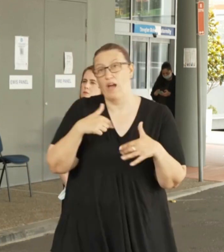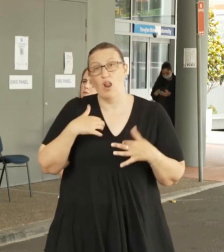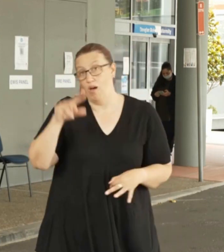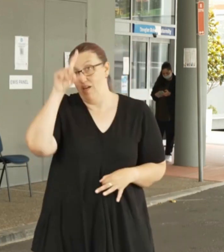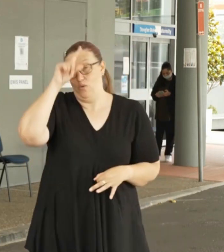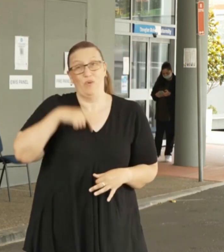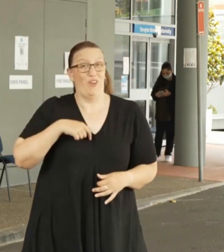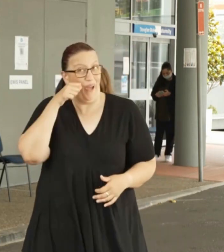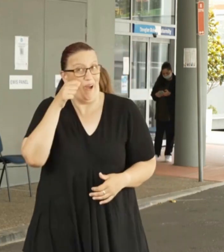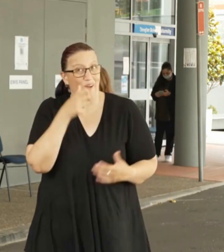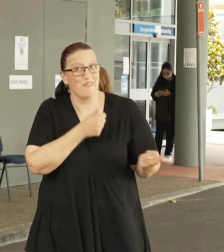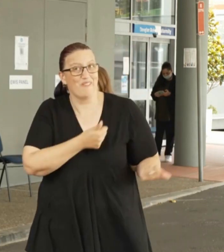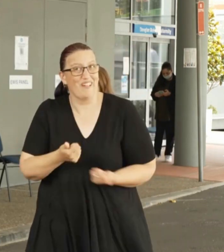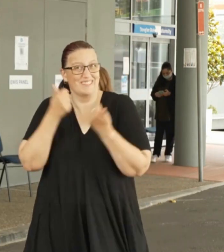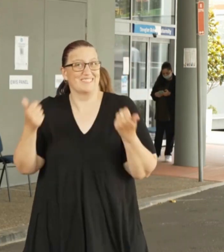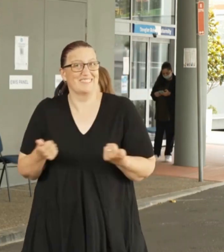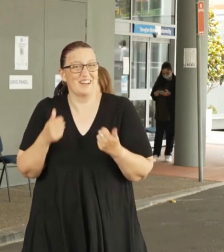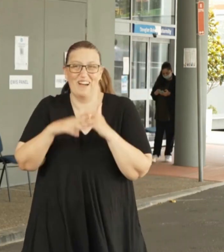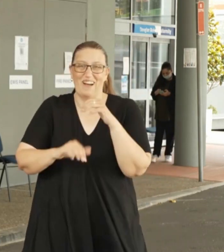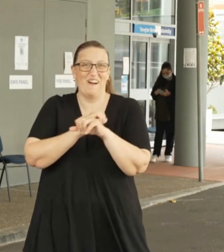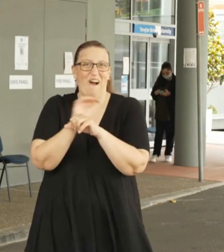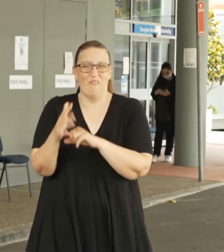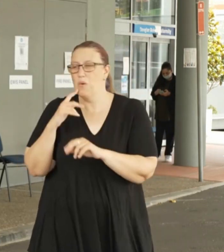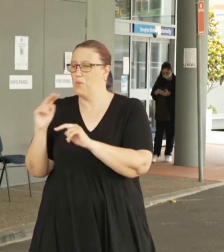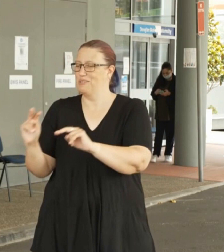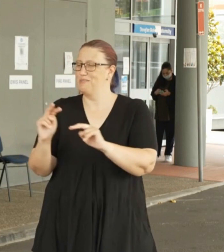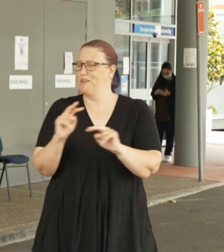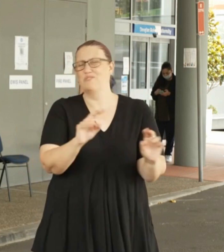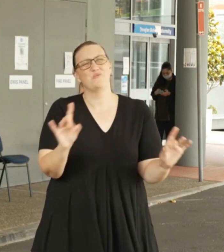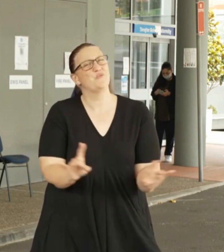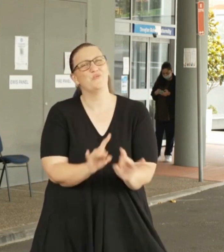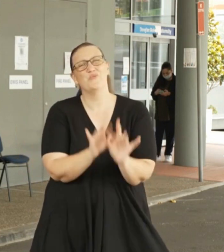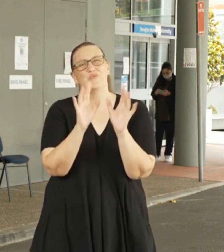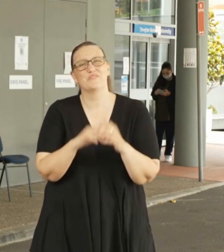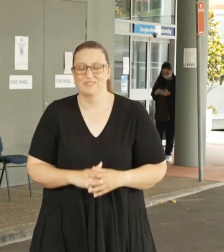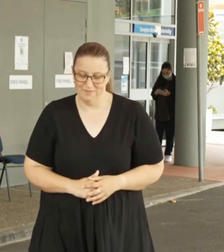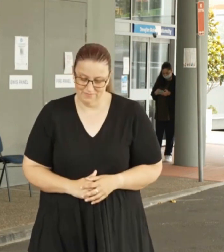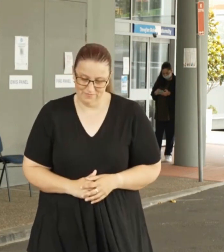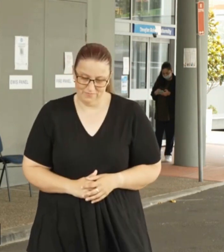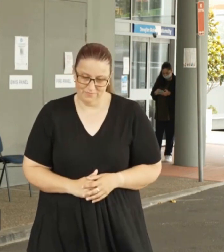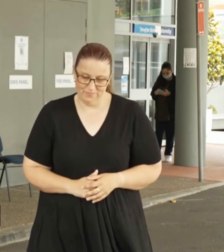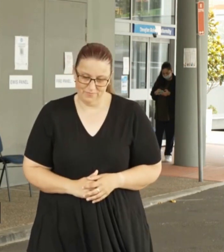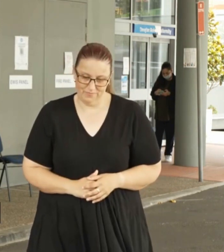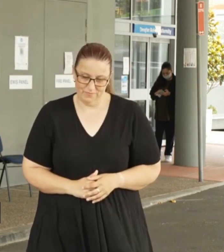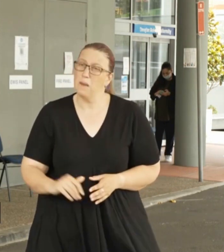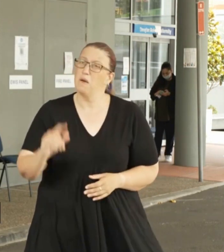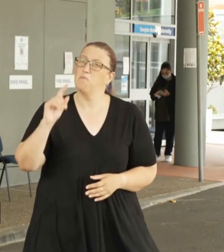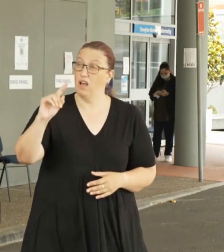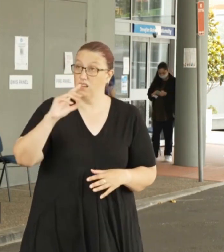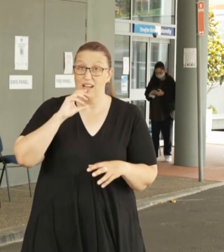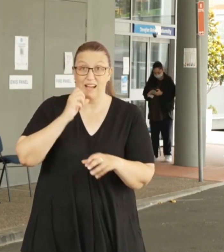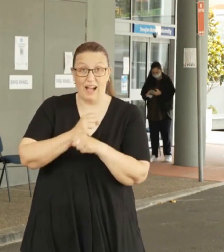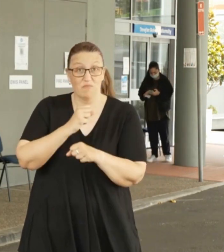But as the Premier said, and I've just got to say this again, the government can only do so much. It really does come down